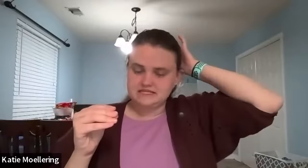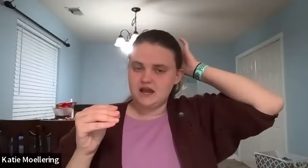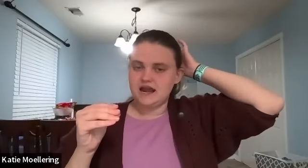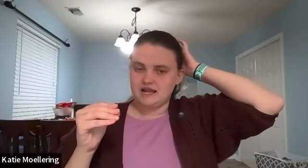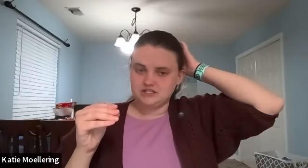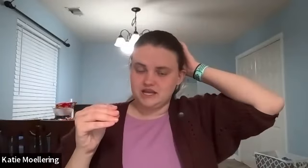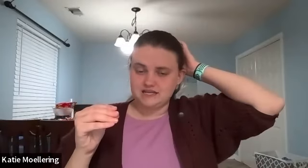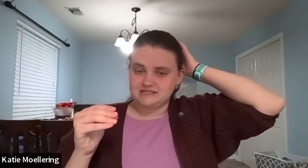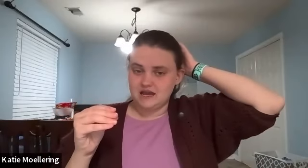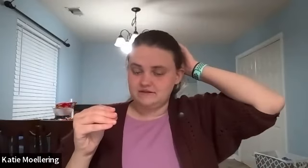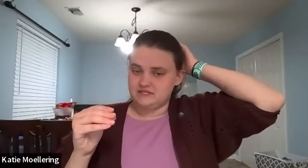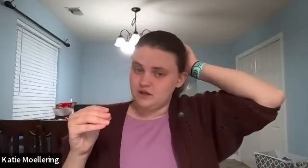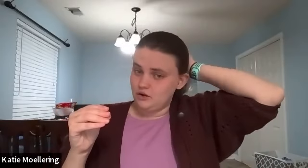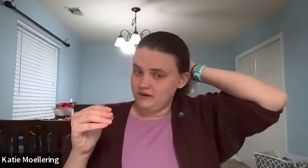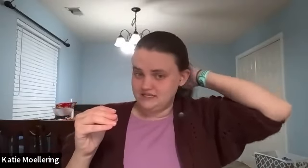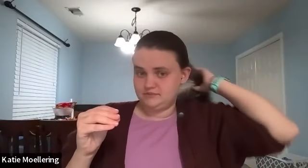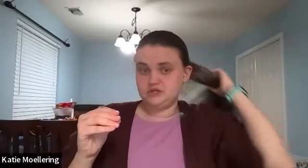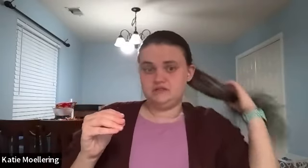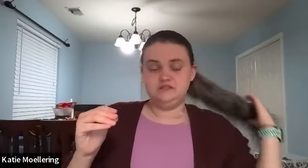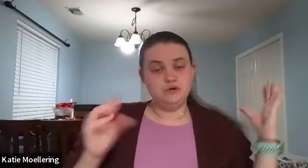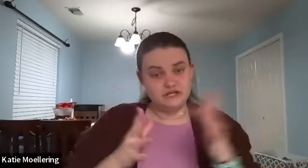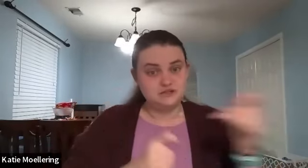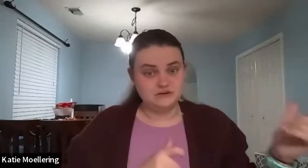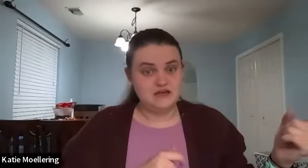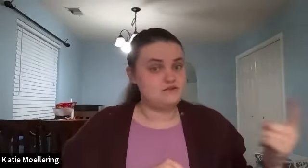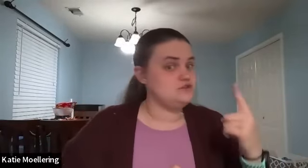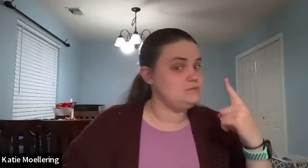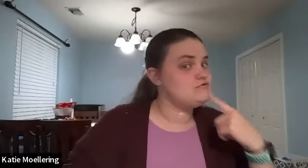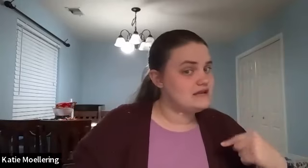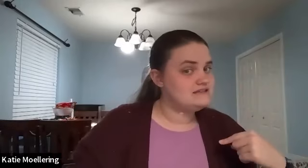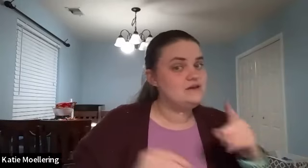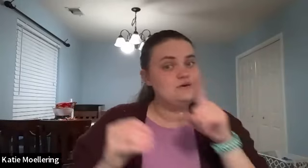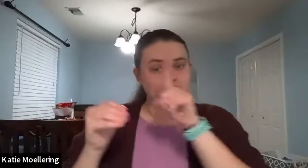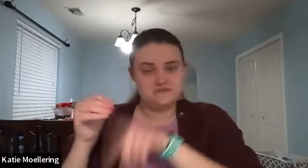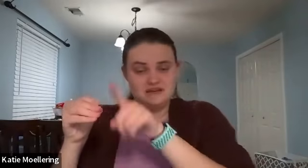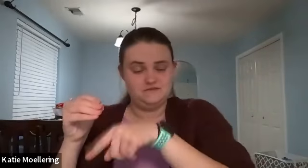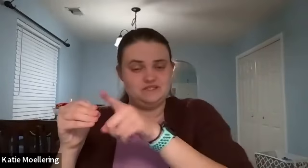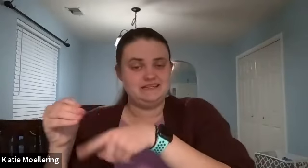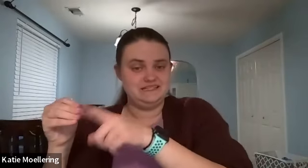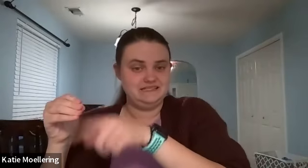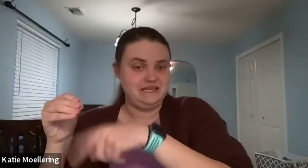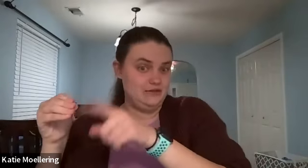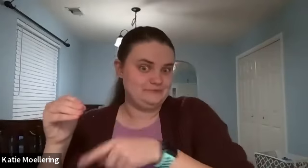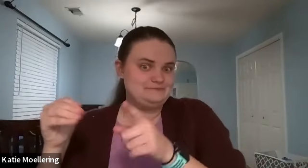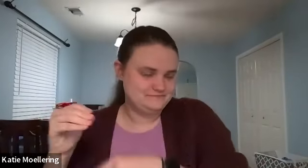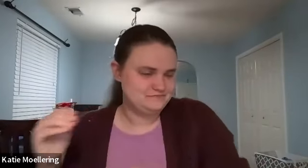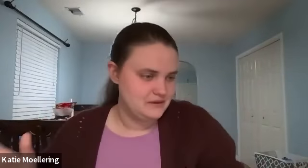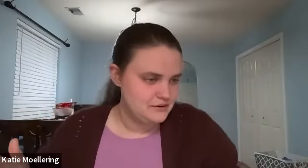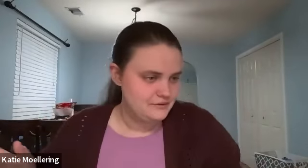not actually got its sign of its own. It's putting two together. So you put red with the sign for slicing together, which